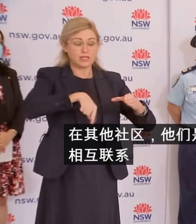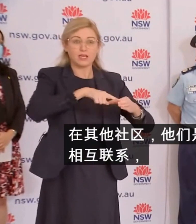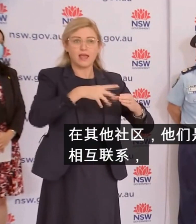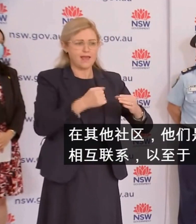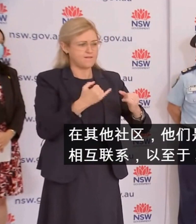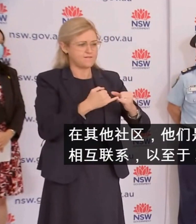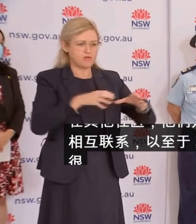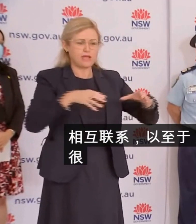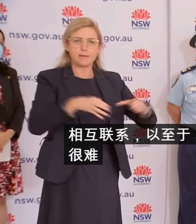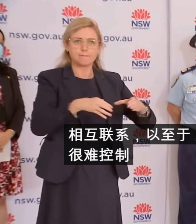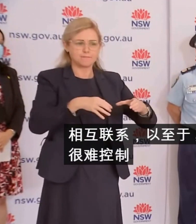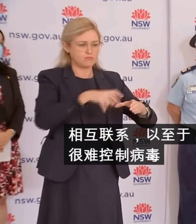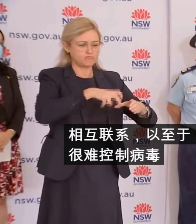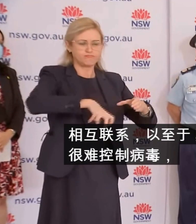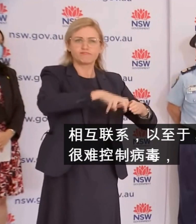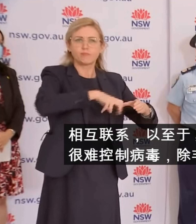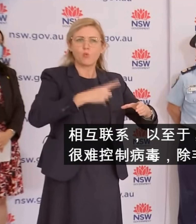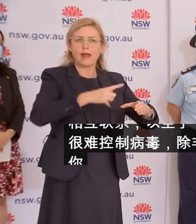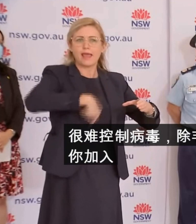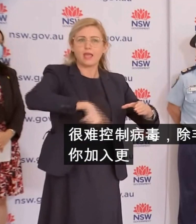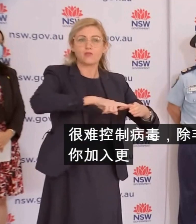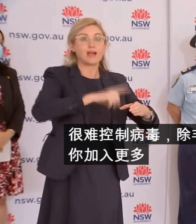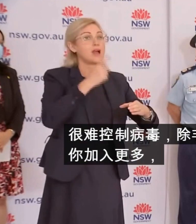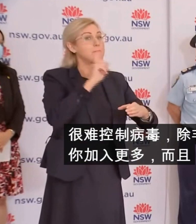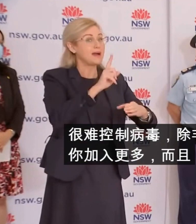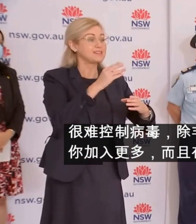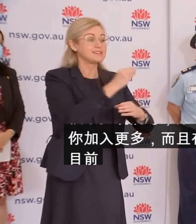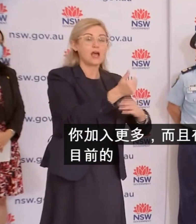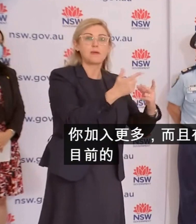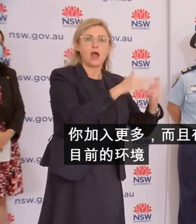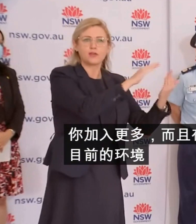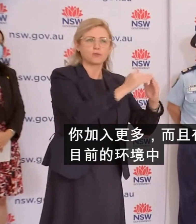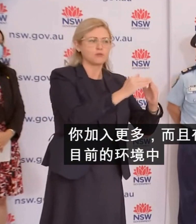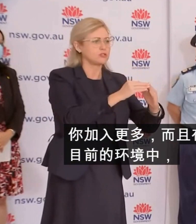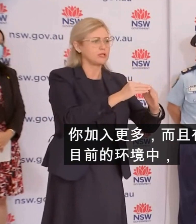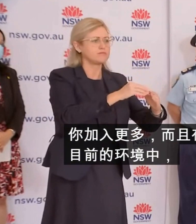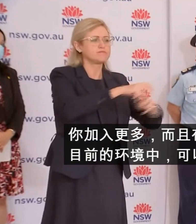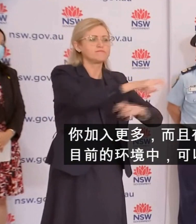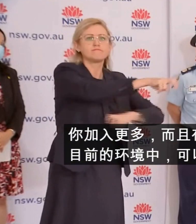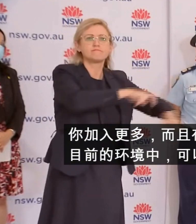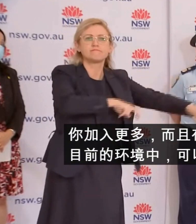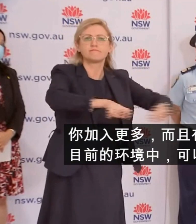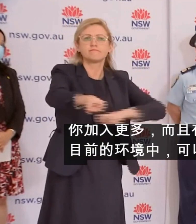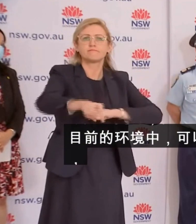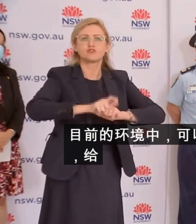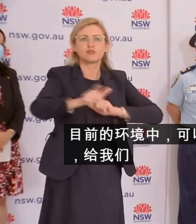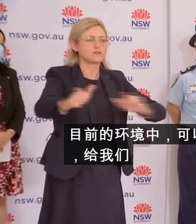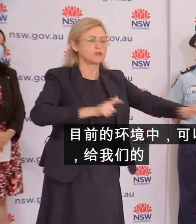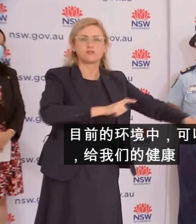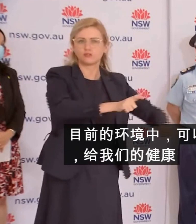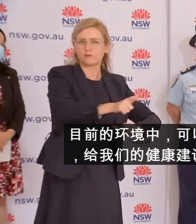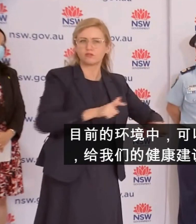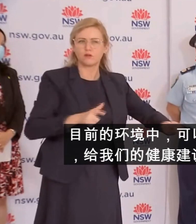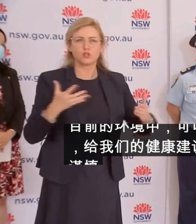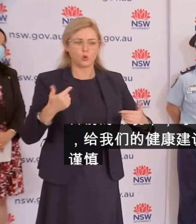so interconnected that it's really difficult to control the virus unless you incorporate a bit more. And in the current environment, it's fair to say that the